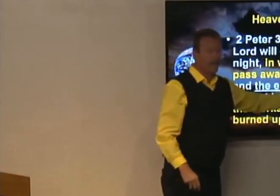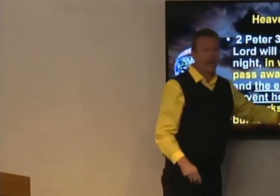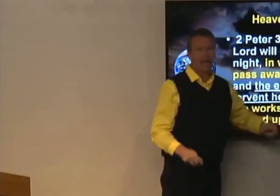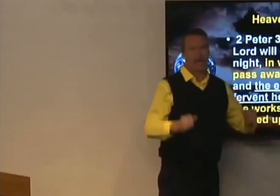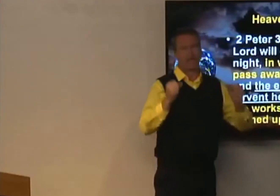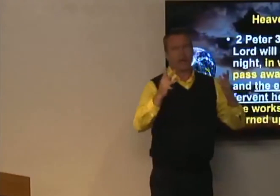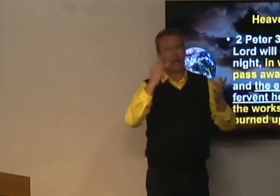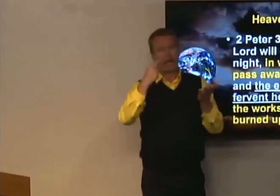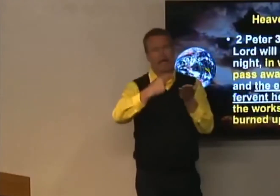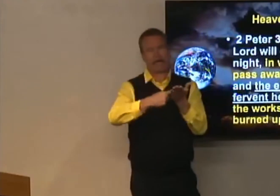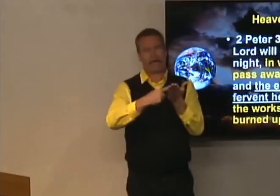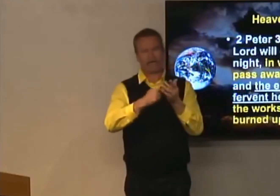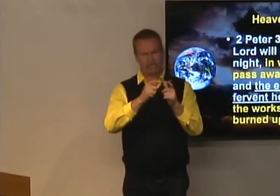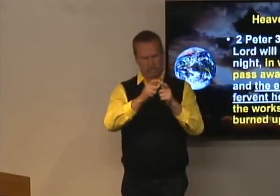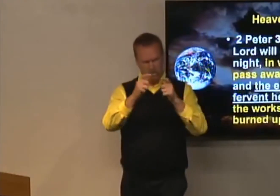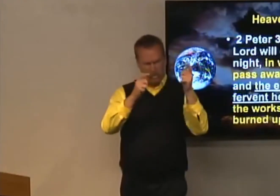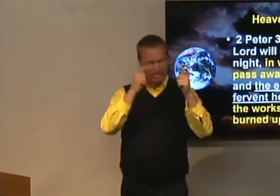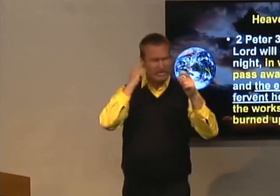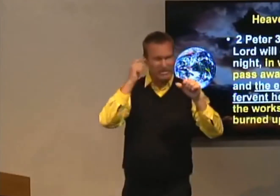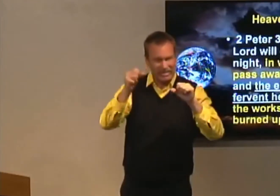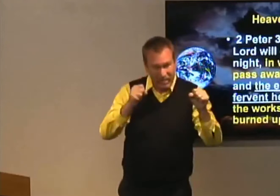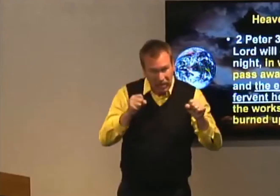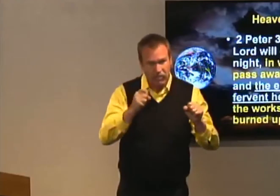heavens will pass away with a great noise."